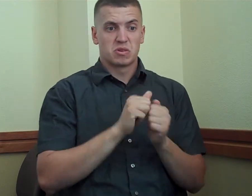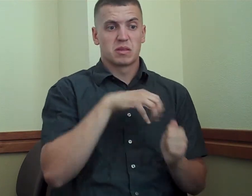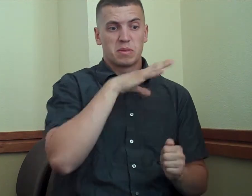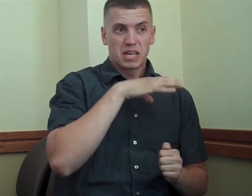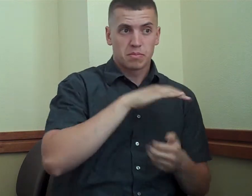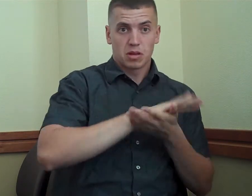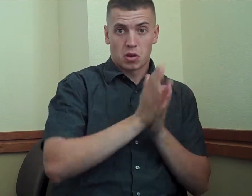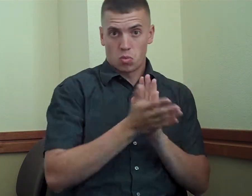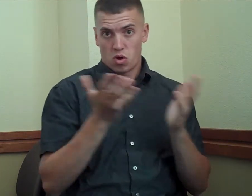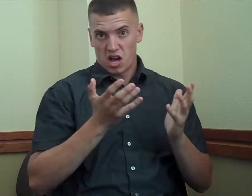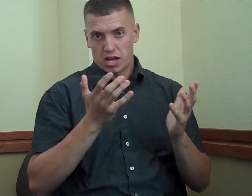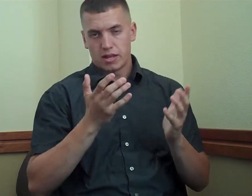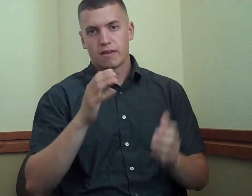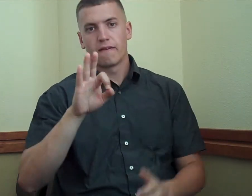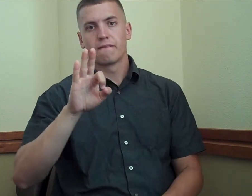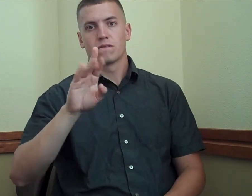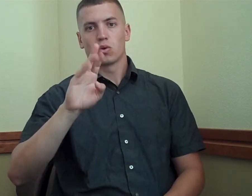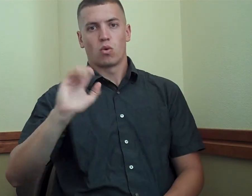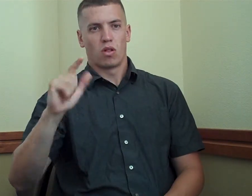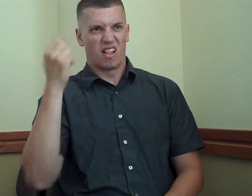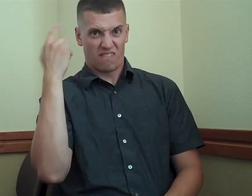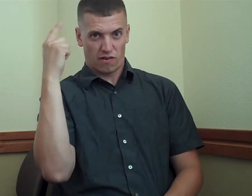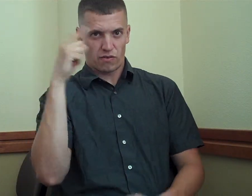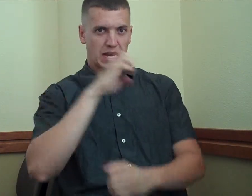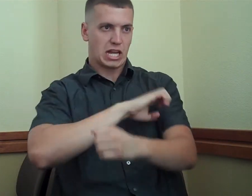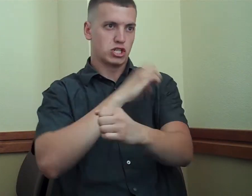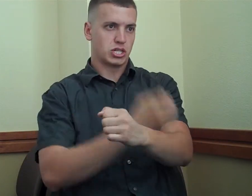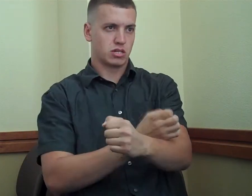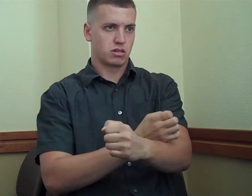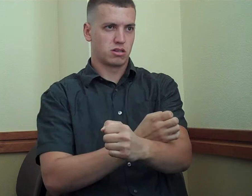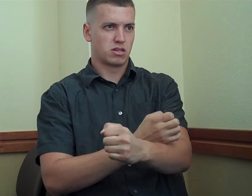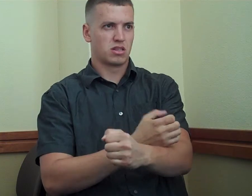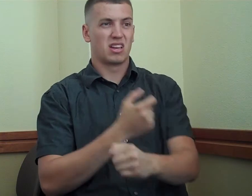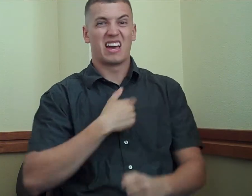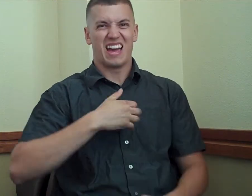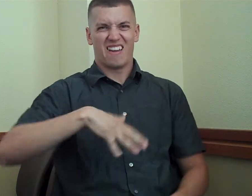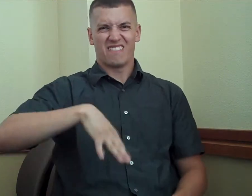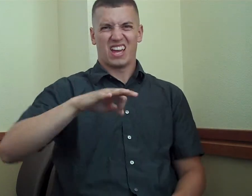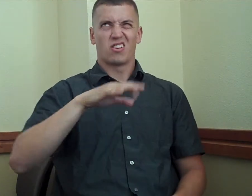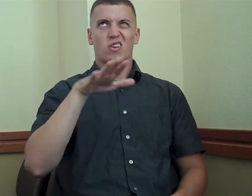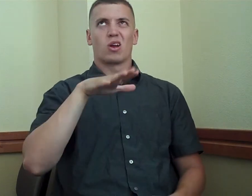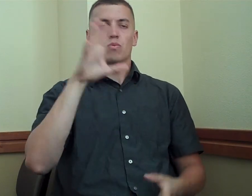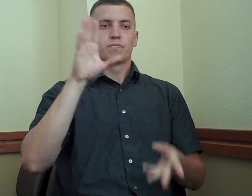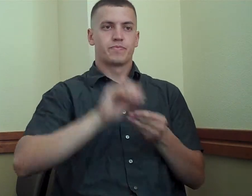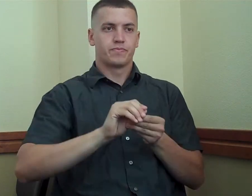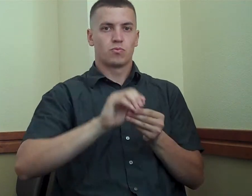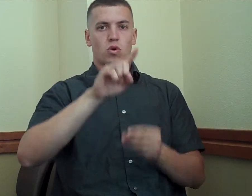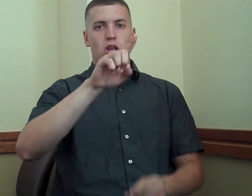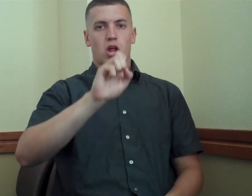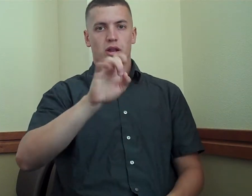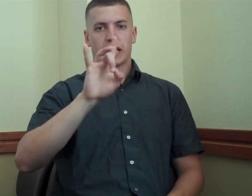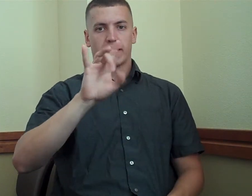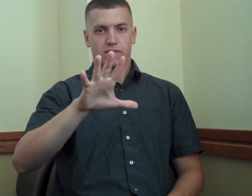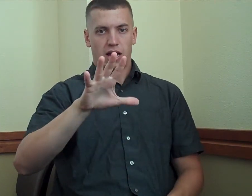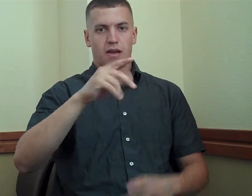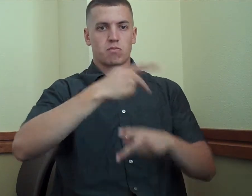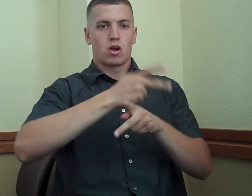energy source. In total, I found 185 products, and well, what this showed me is that,